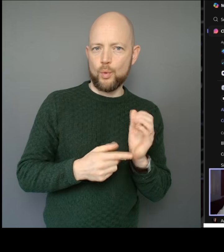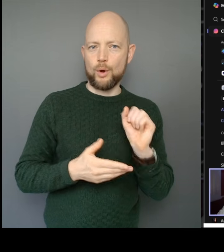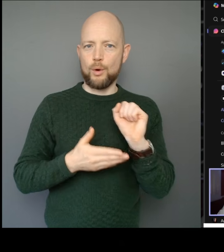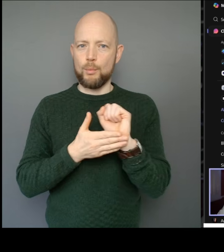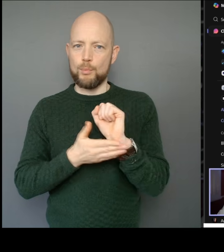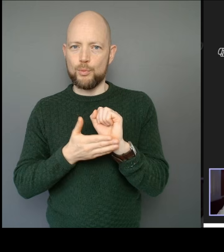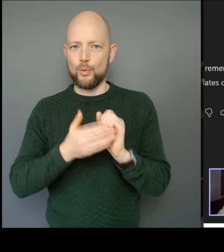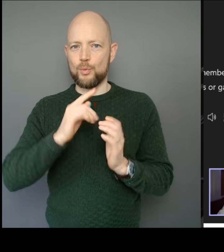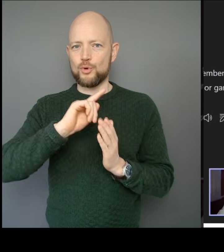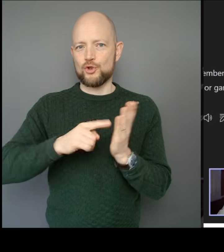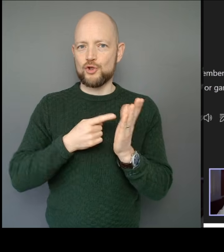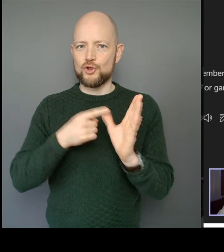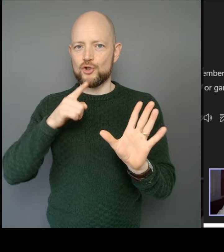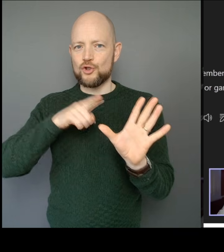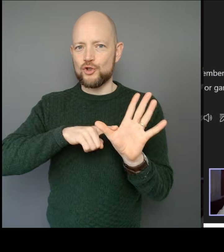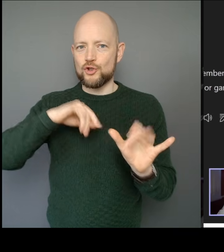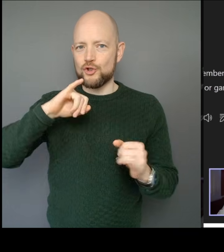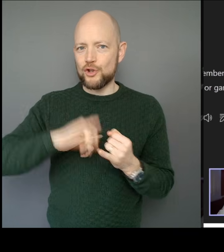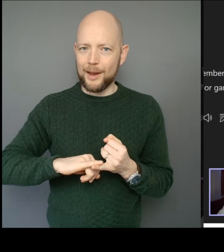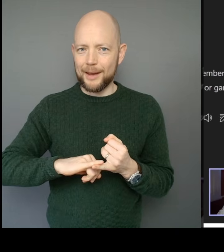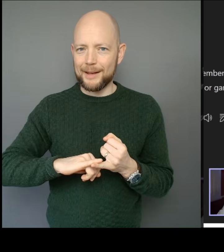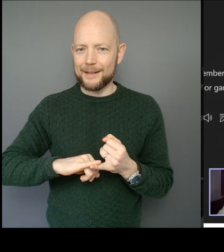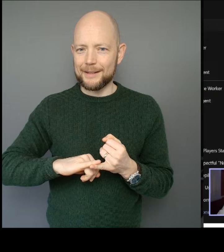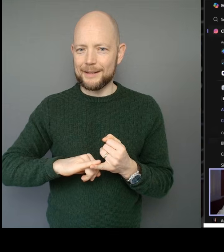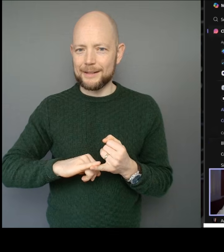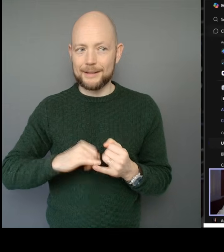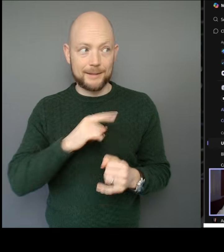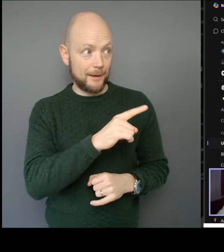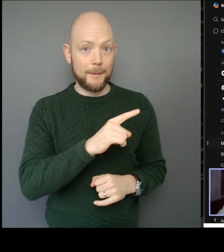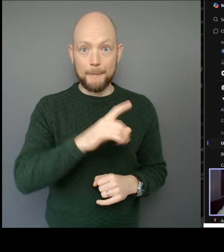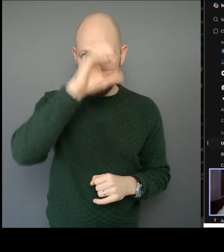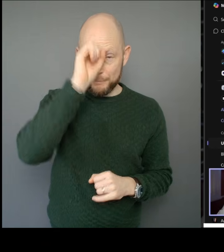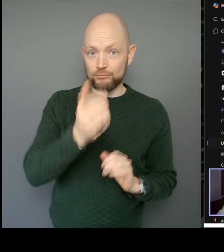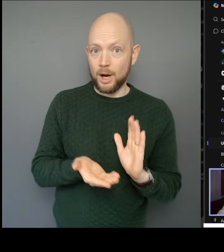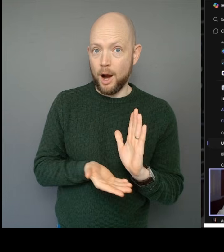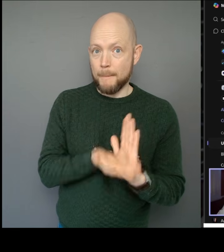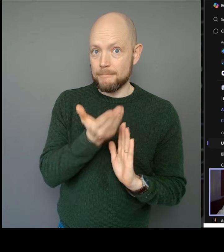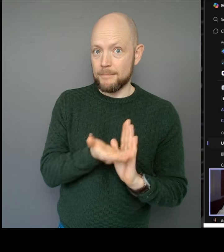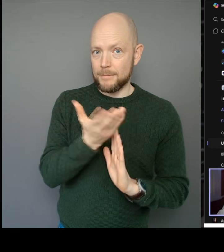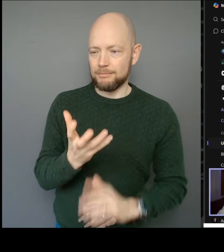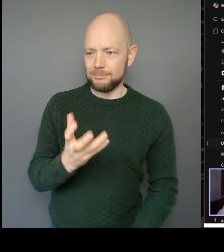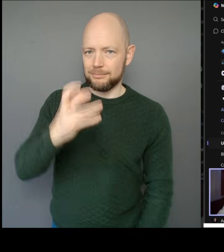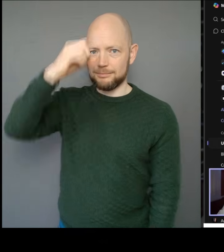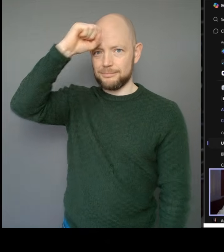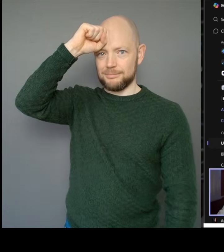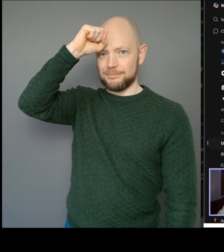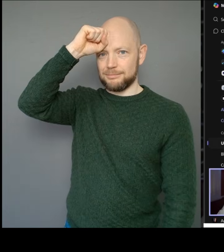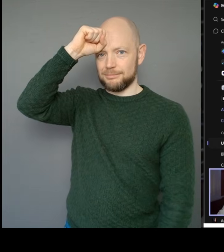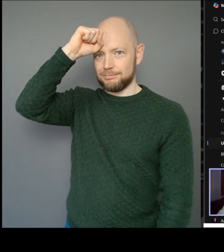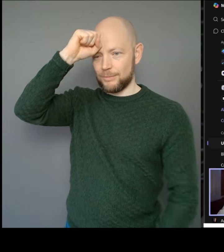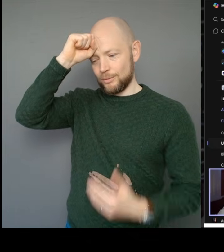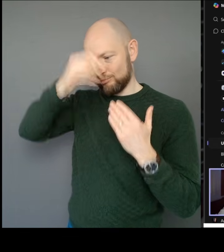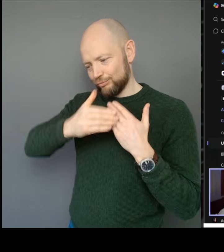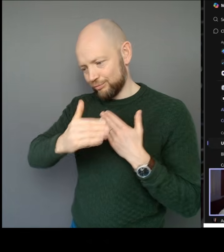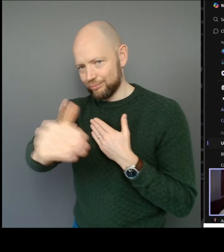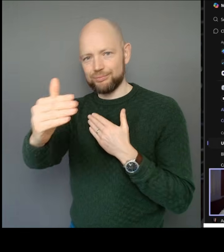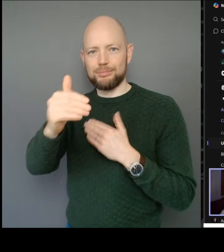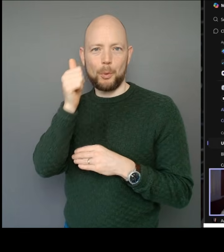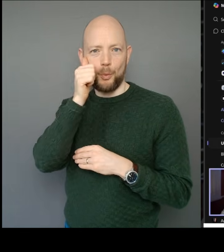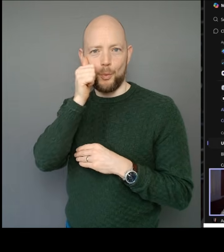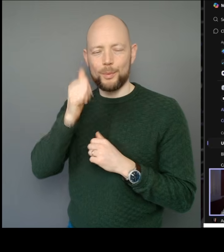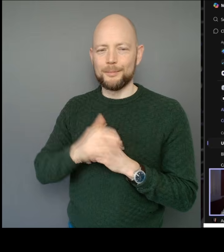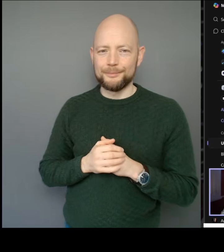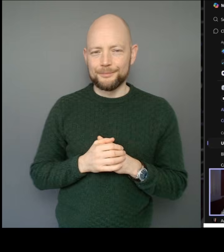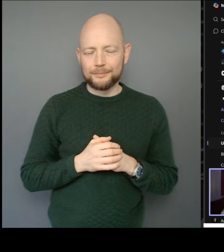that, it'll basically say here, memory updated, and it says, got it, I'll remember that you're a fan of the Toronto Blue Jays. I can